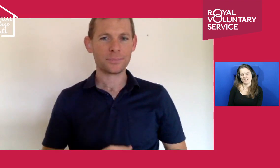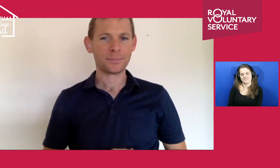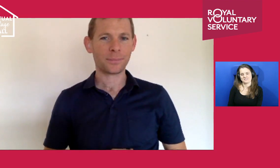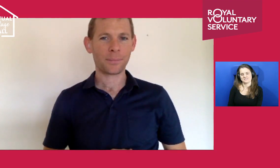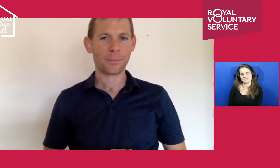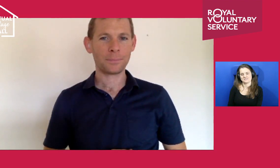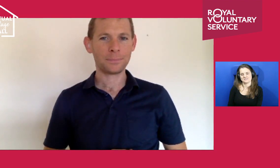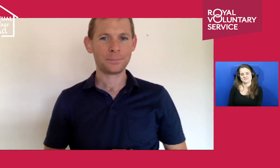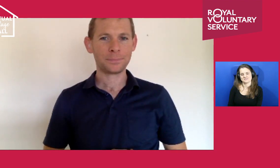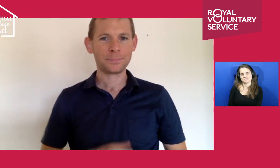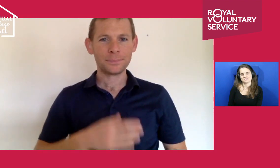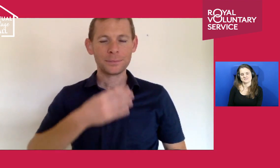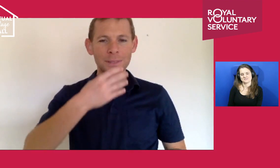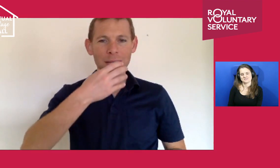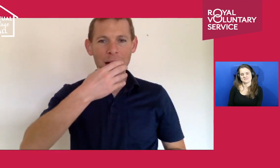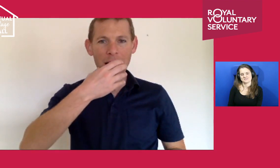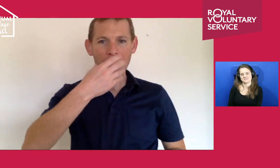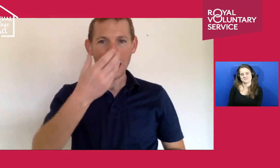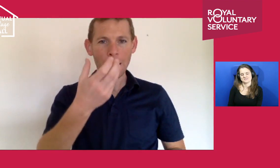Apple.